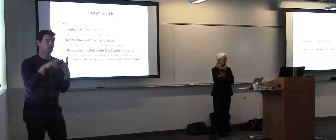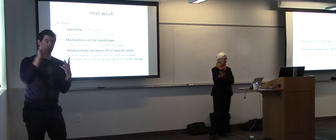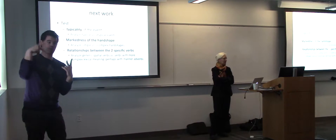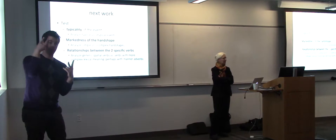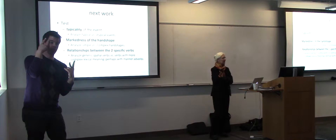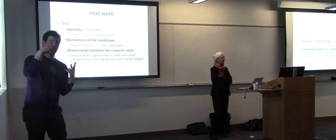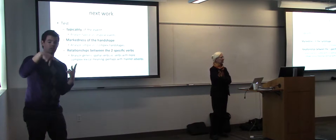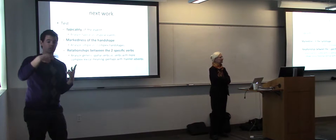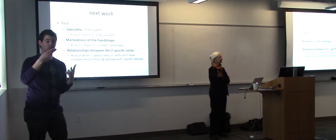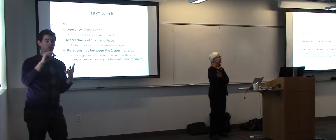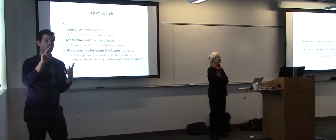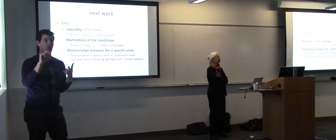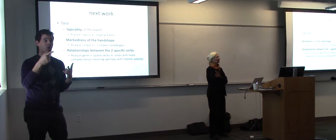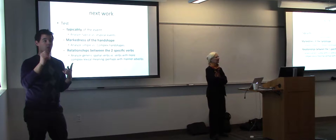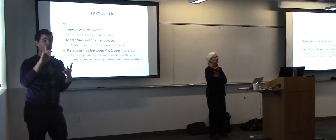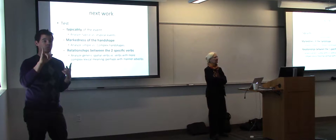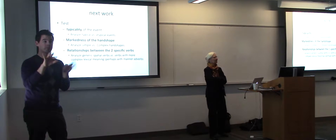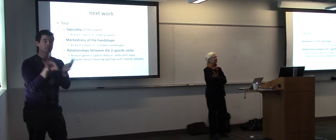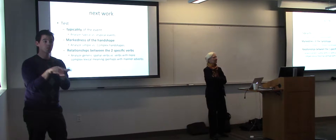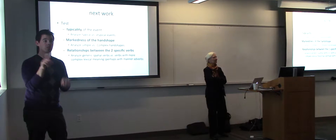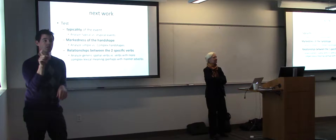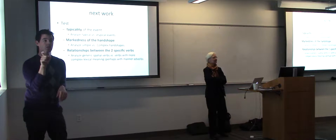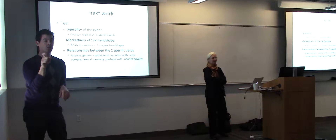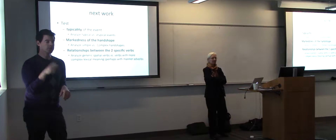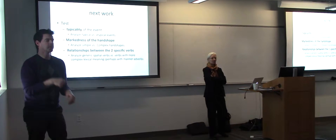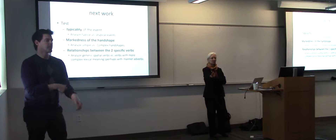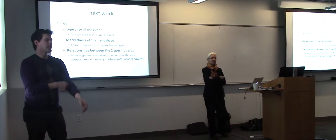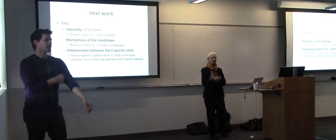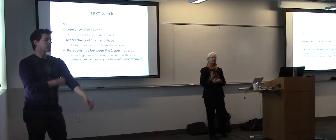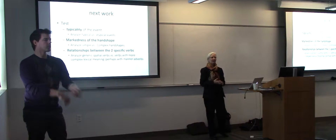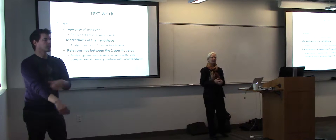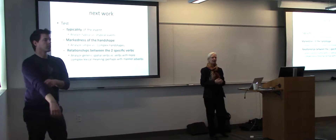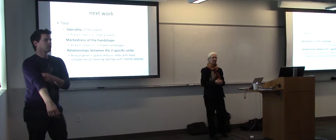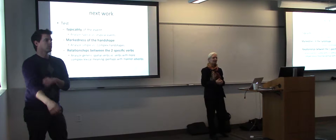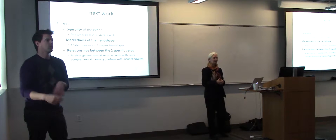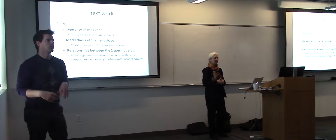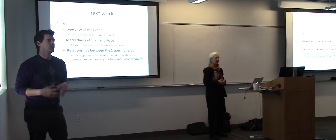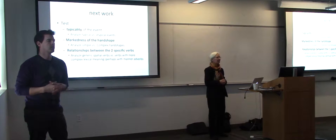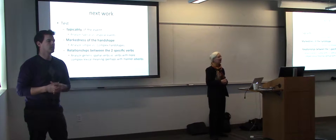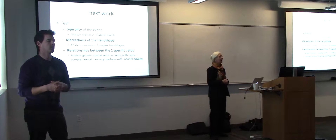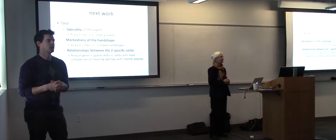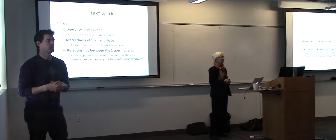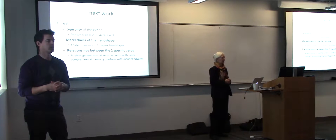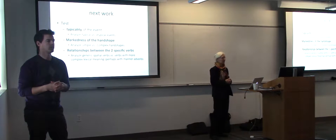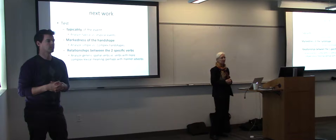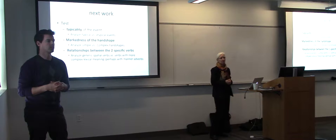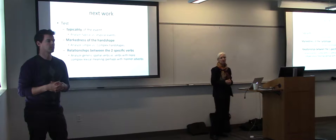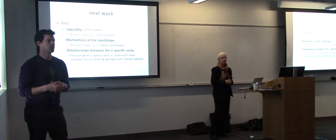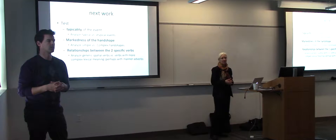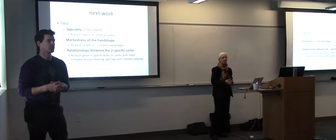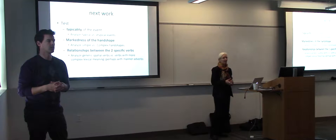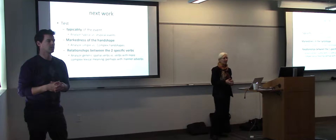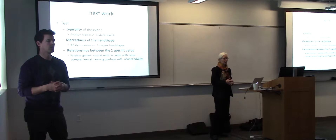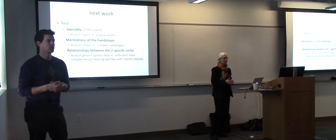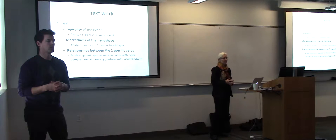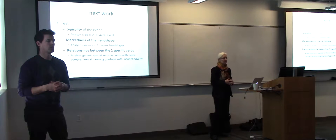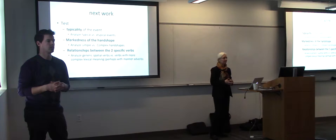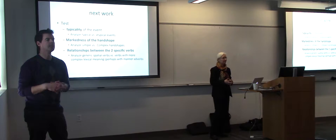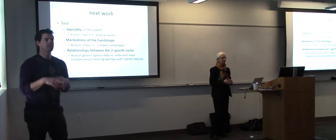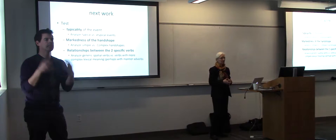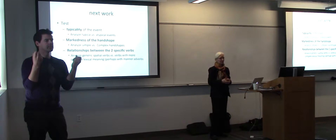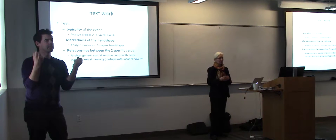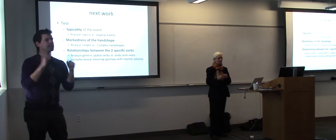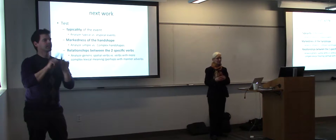factor, because sign languages seem to have a lot of interaction between morphology